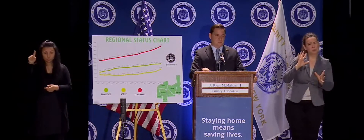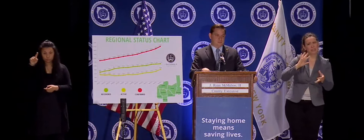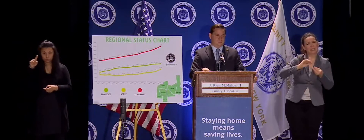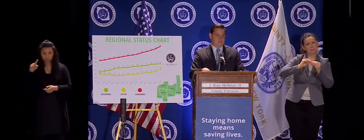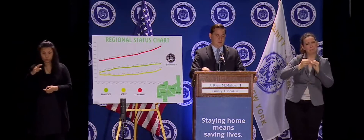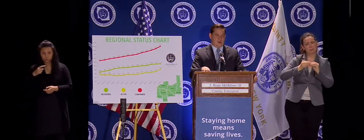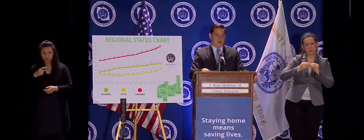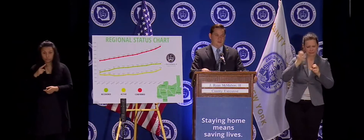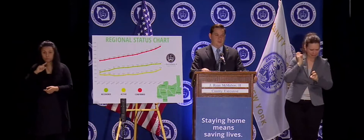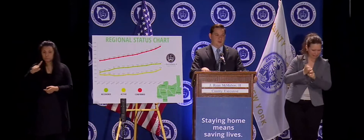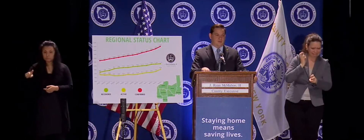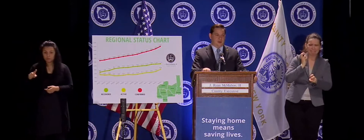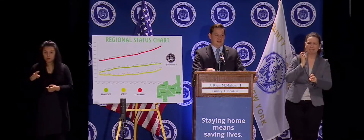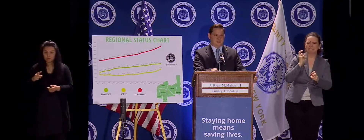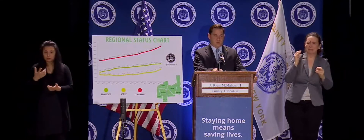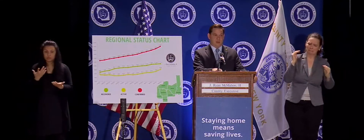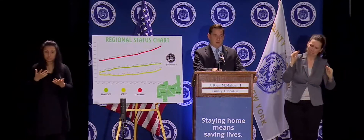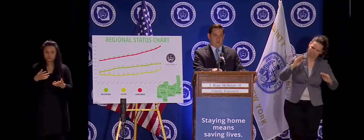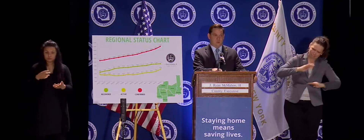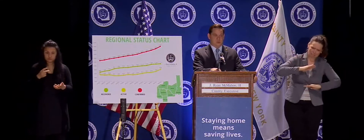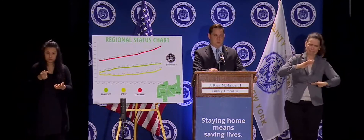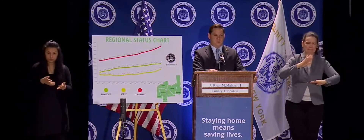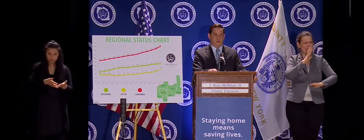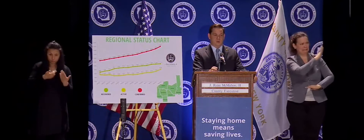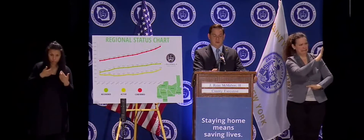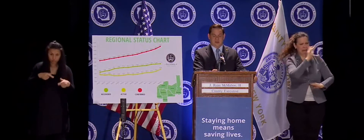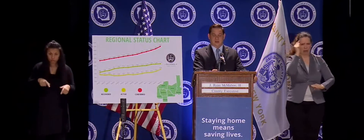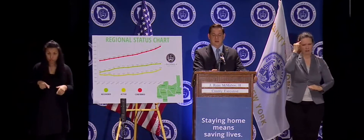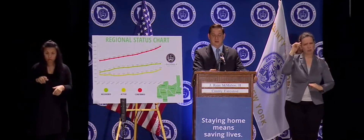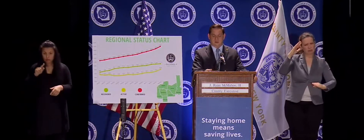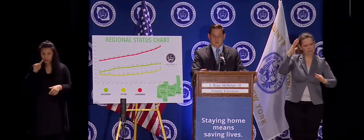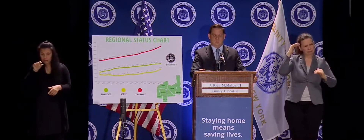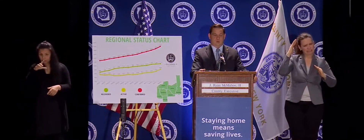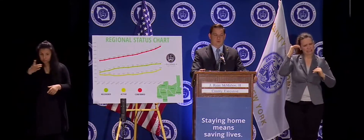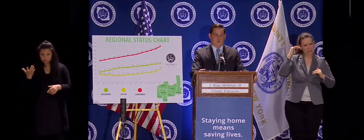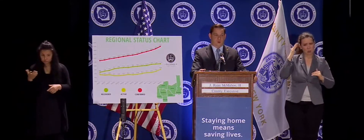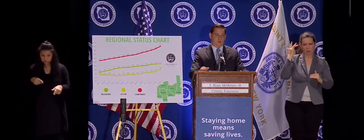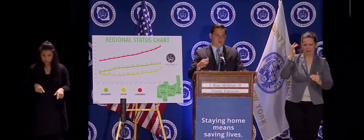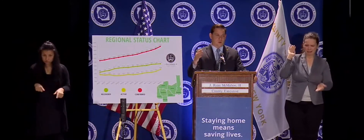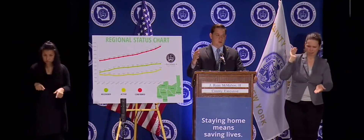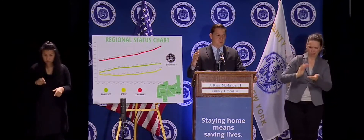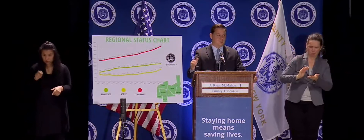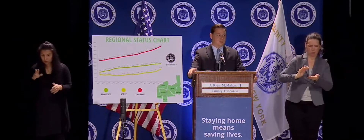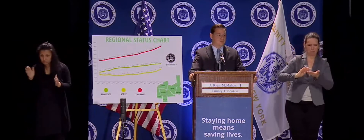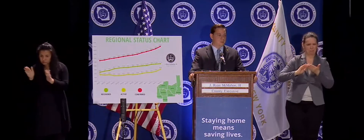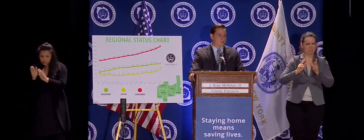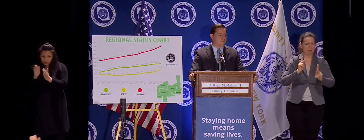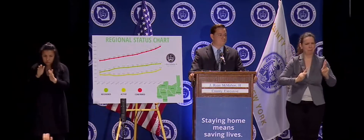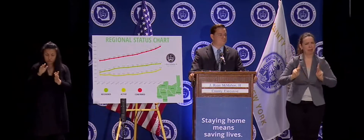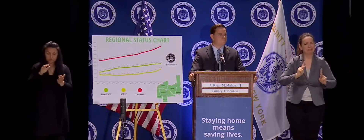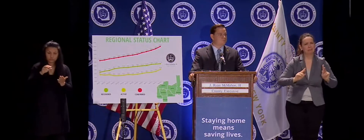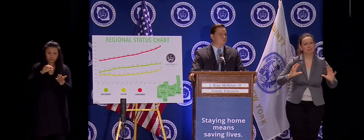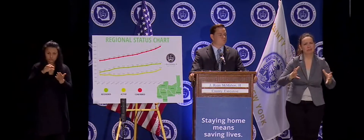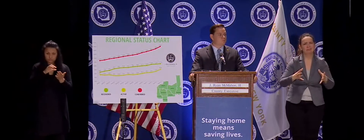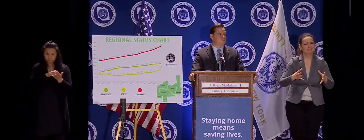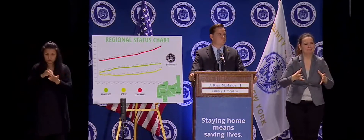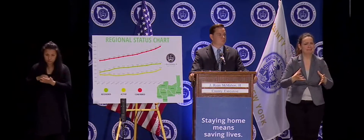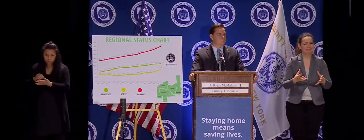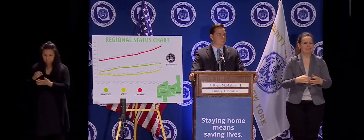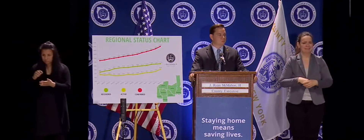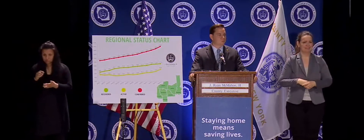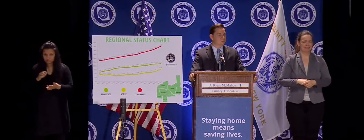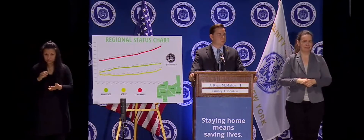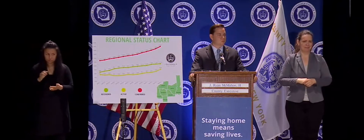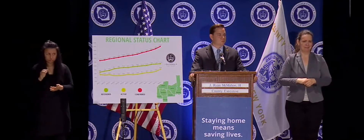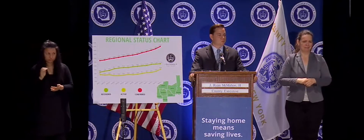them if that's the way what the rules are going to be, but we think moving forward is where they're going to be. Is the state promising to be